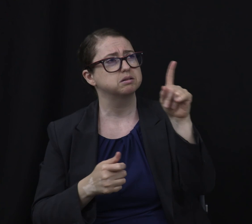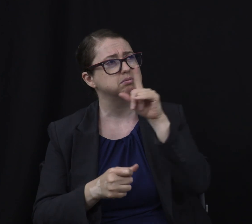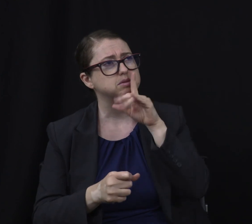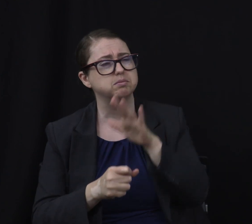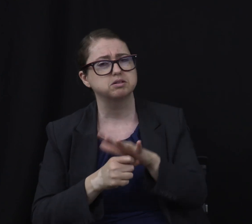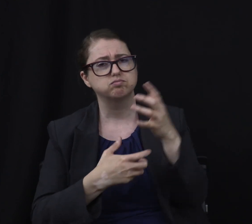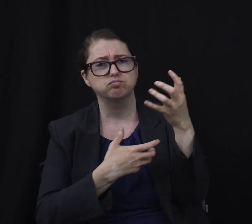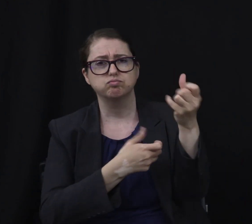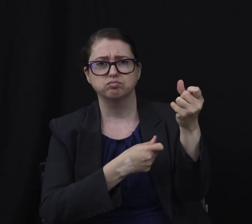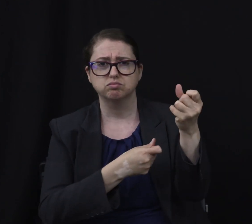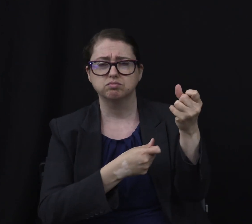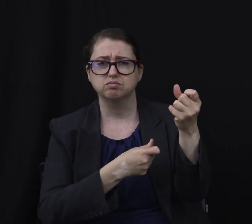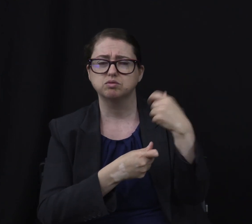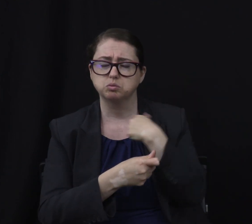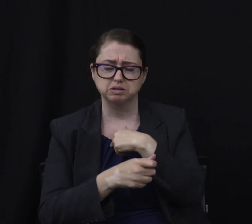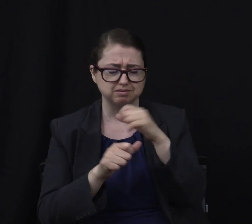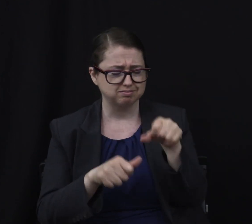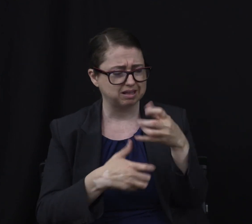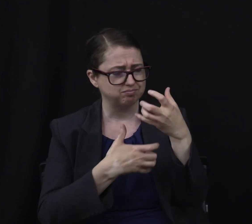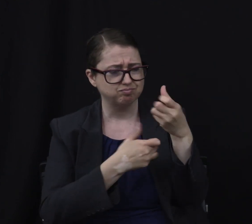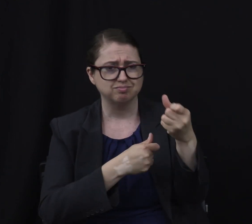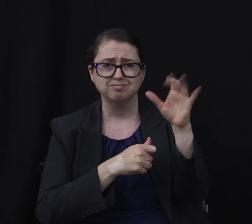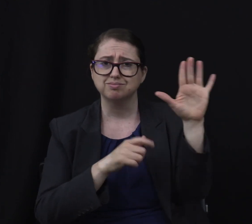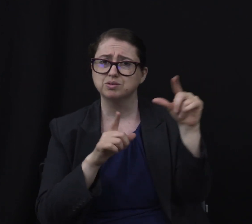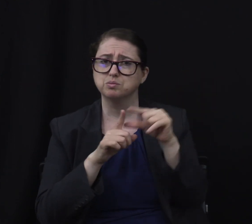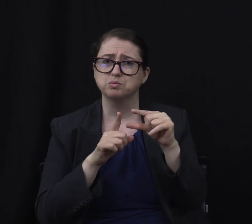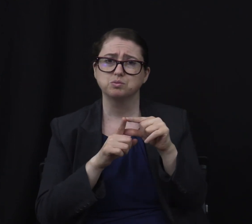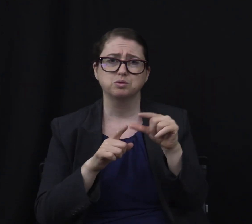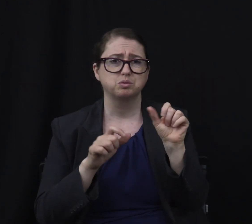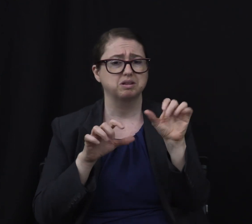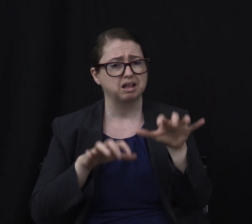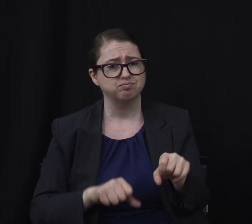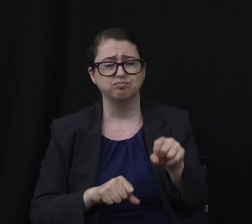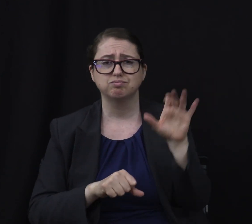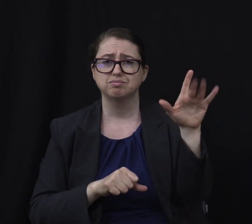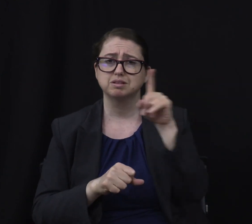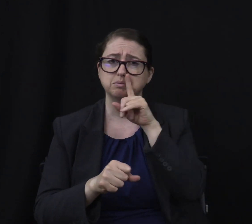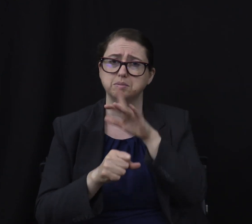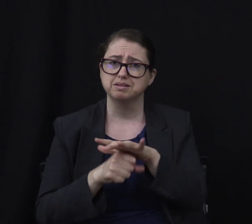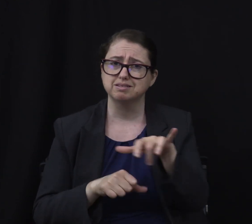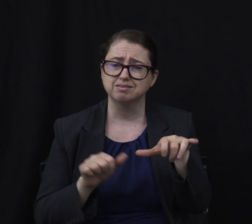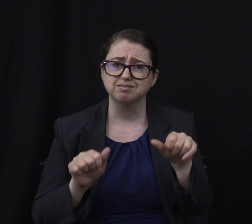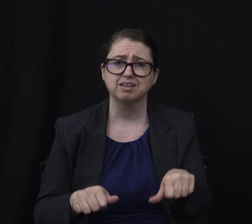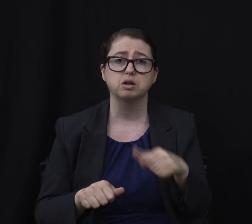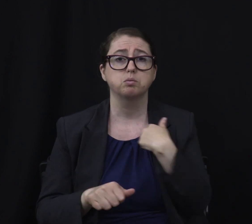hold on to his word. We can claim his promises as our own. We can put our trust in him.